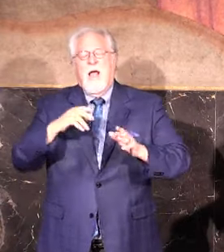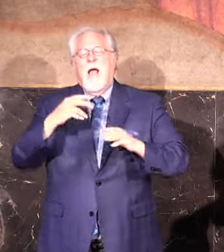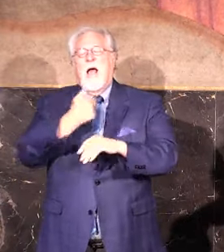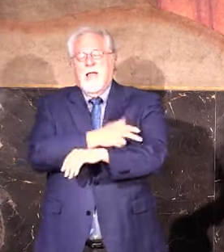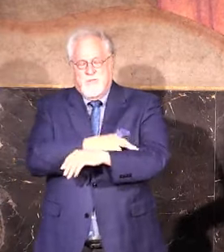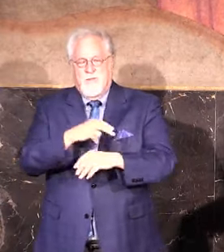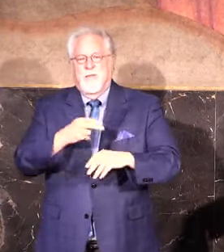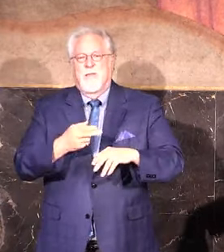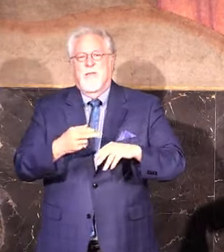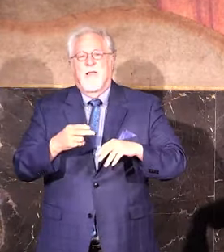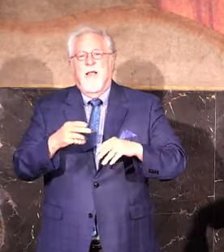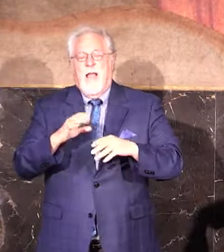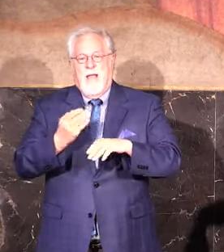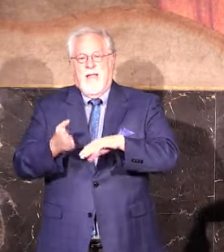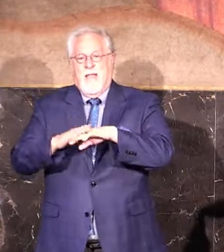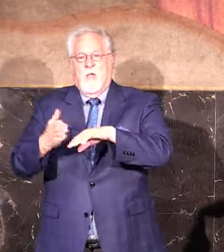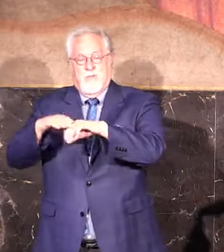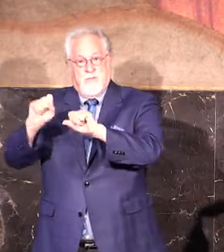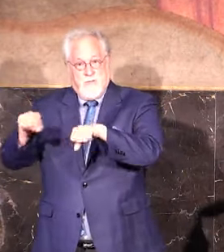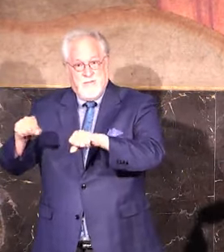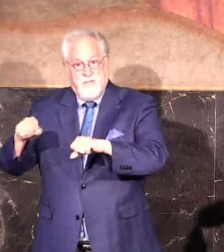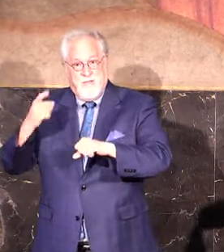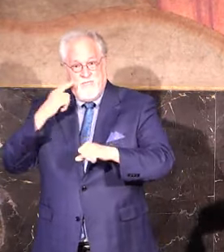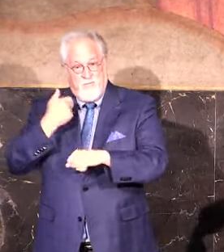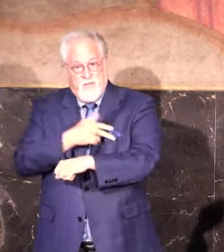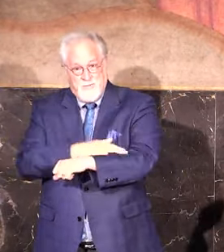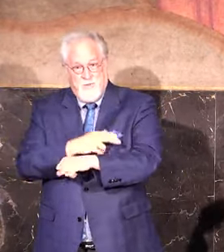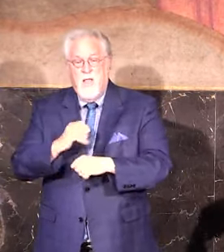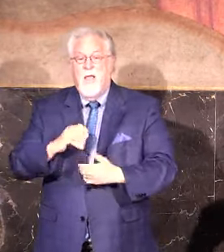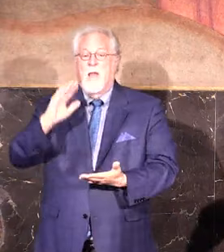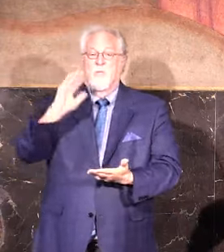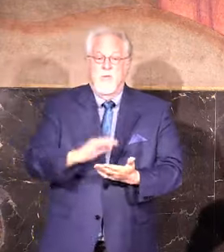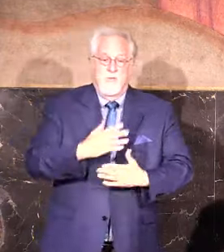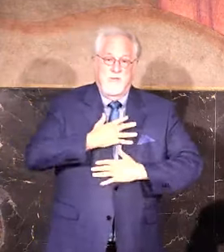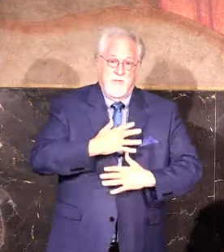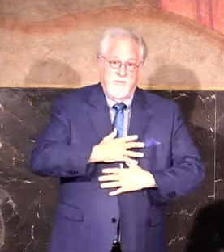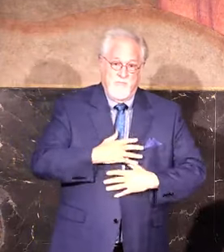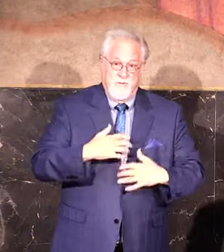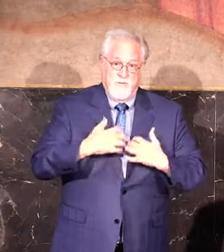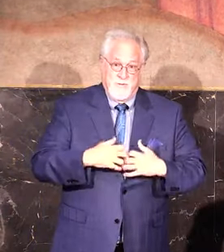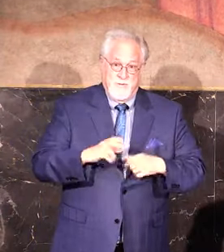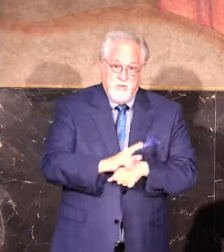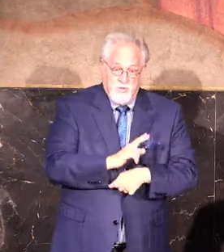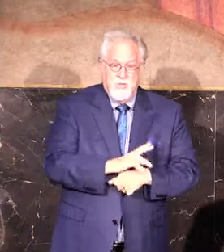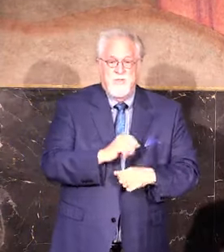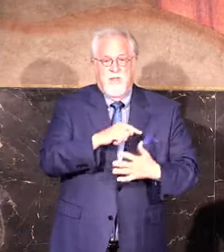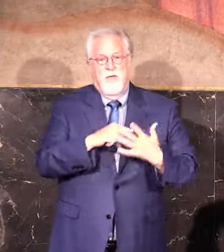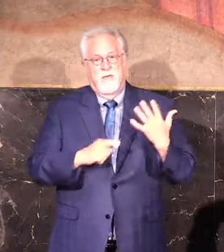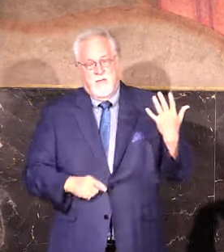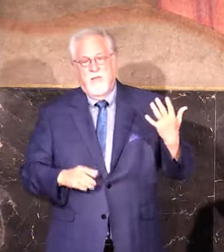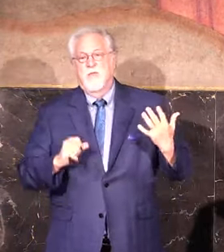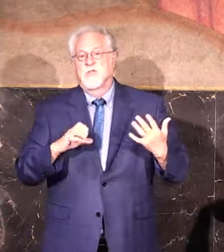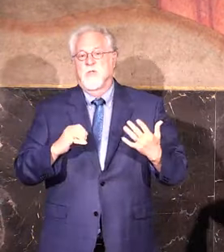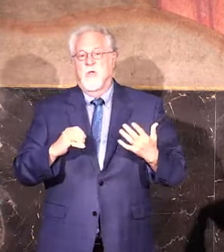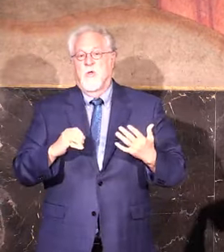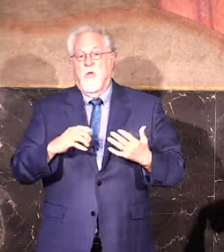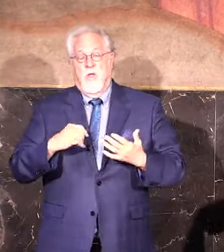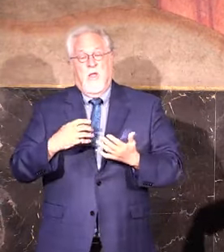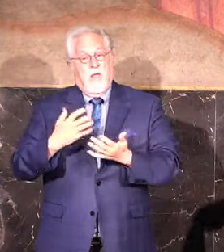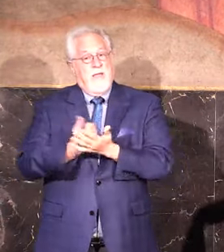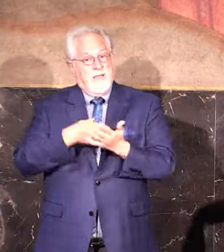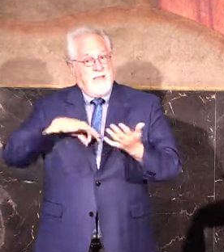hospitalizations, increasing the capacity that's available, and reducing vent usage and all these other good things. And the gains are